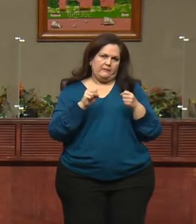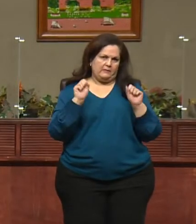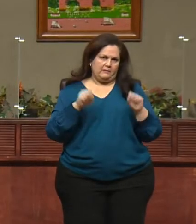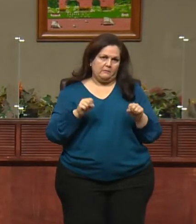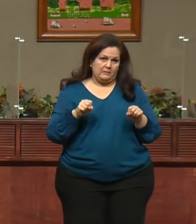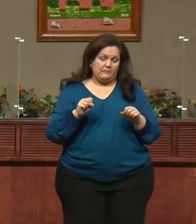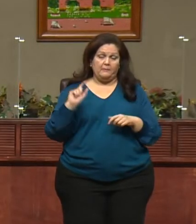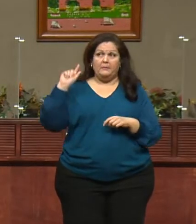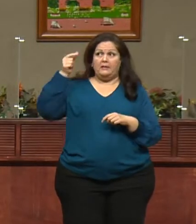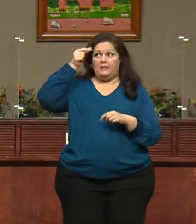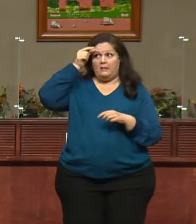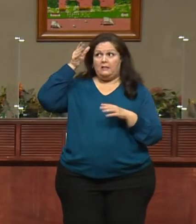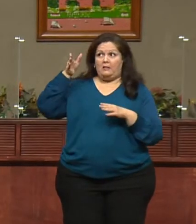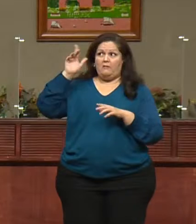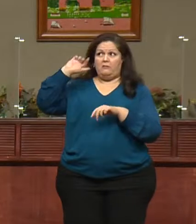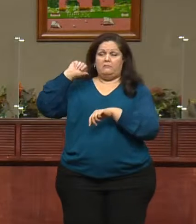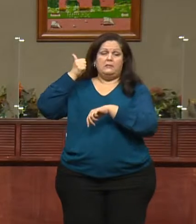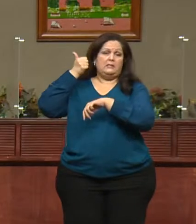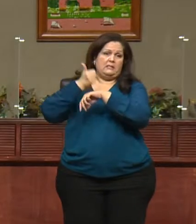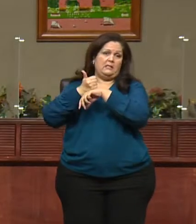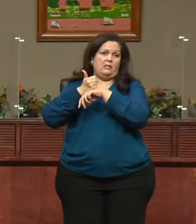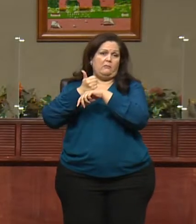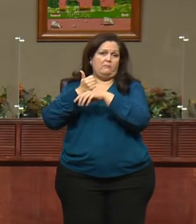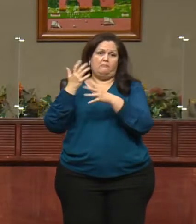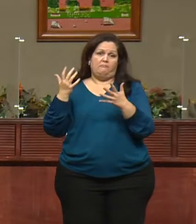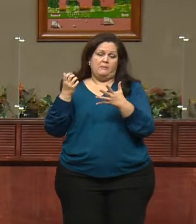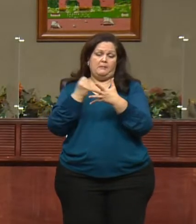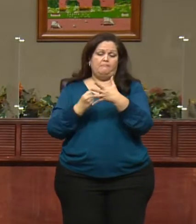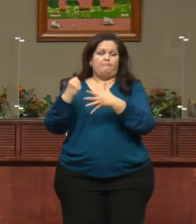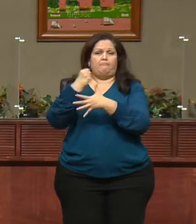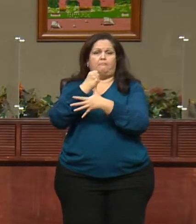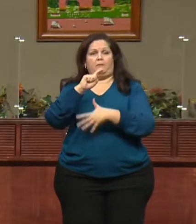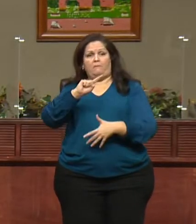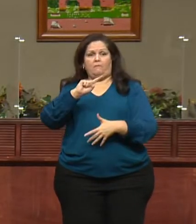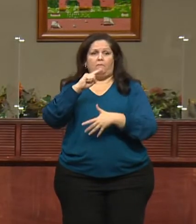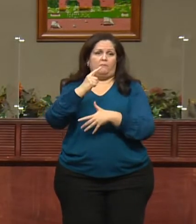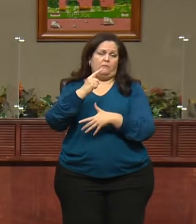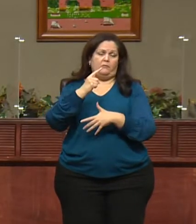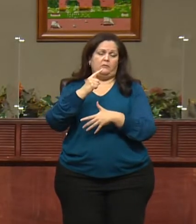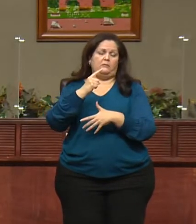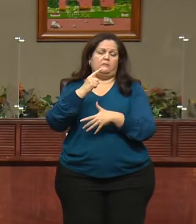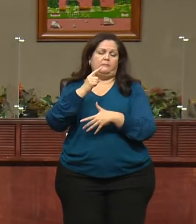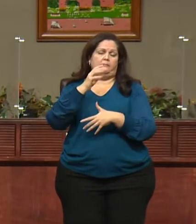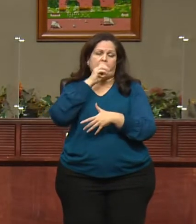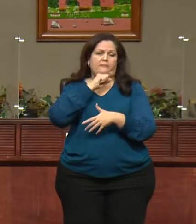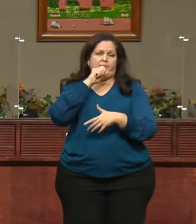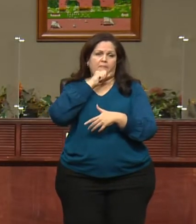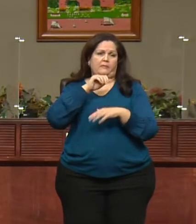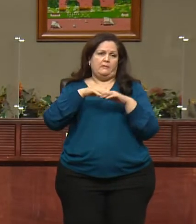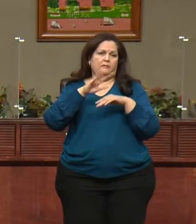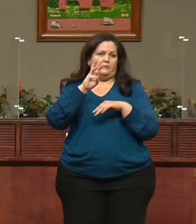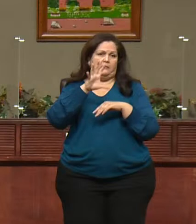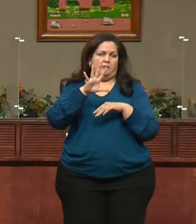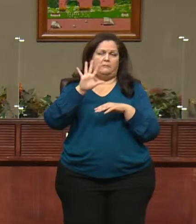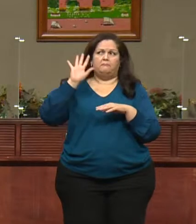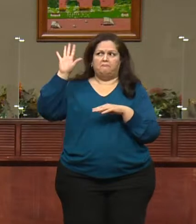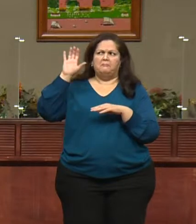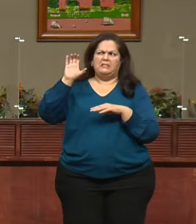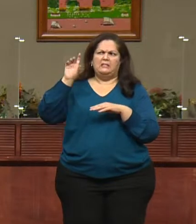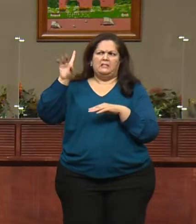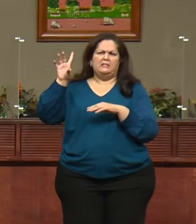the governor has set up a priority scale based on CDC recommendation with a